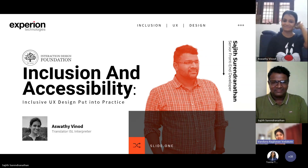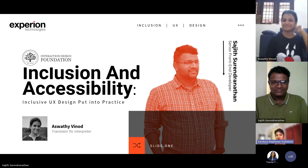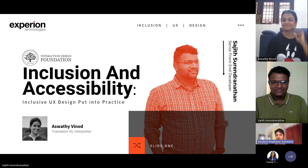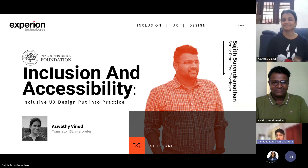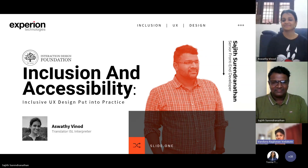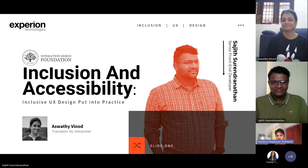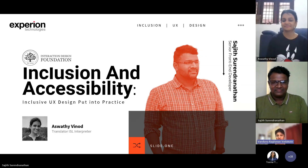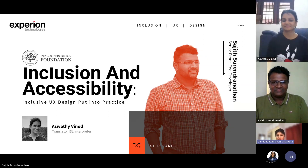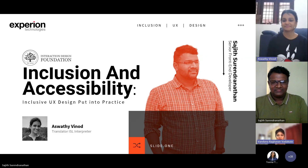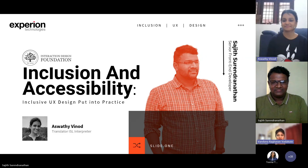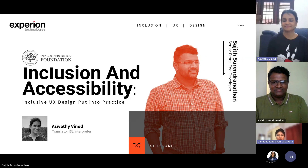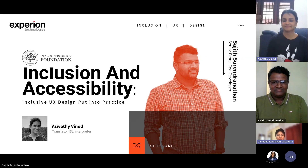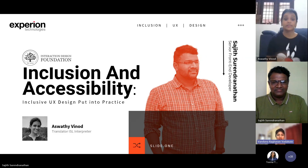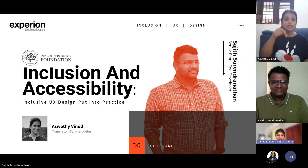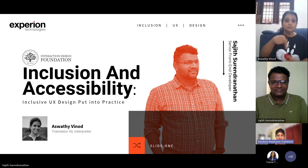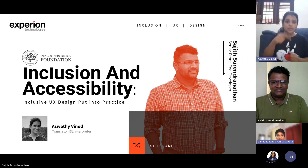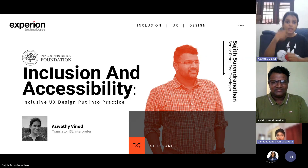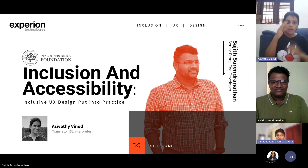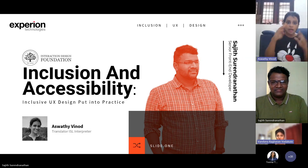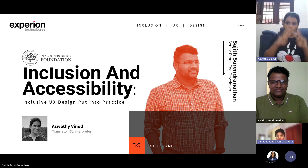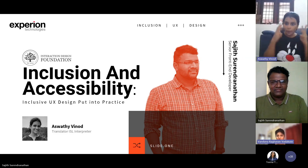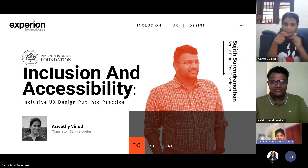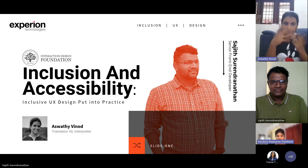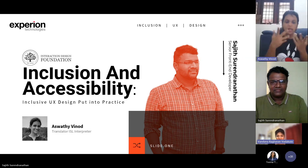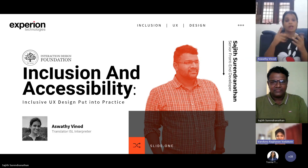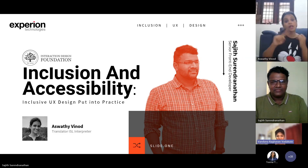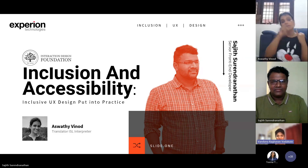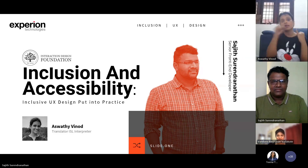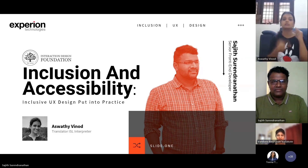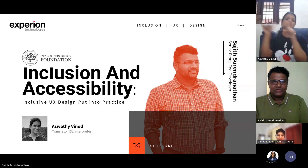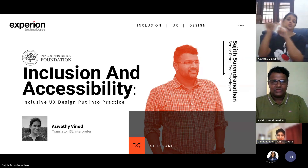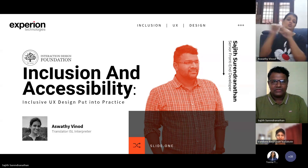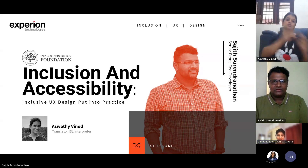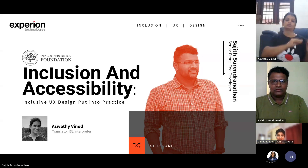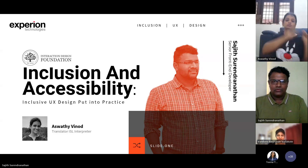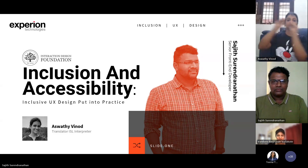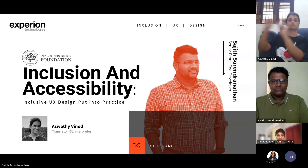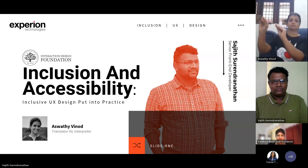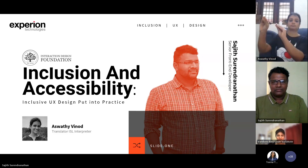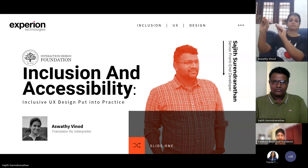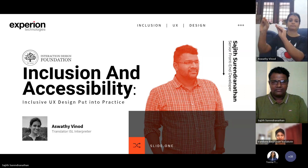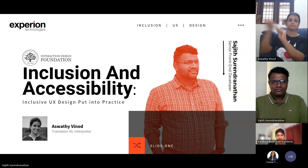A recorded version of this webinar will be available on our YouTube channel.